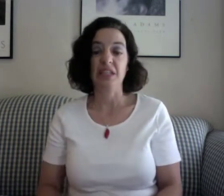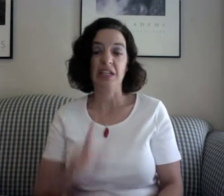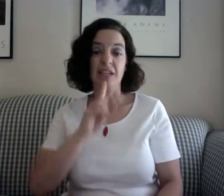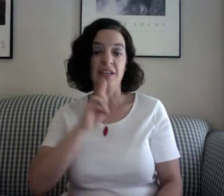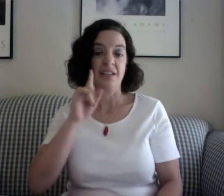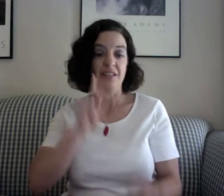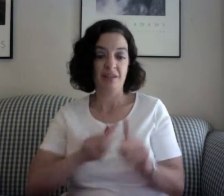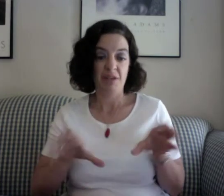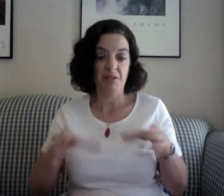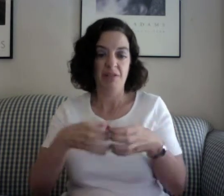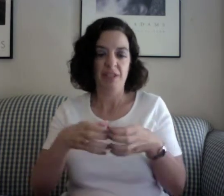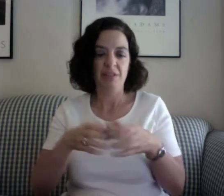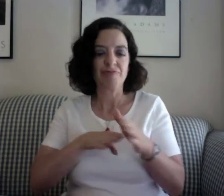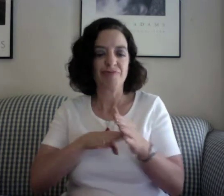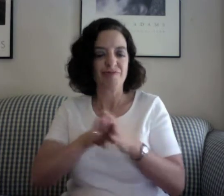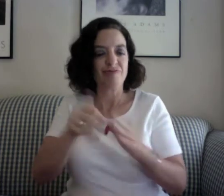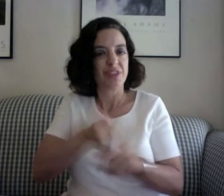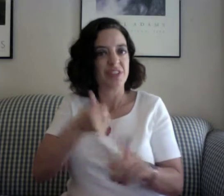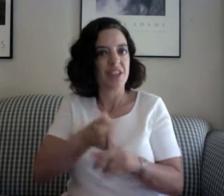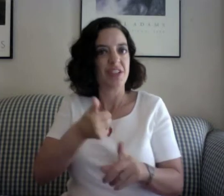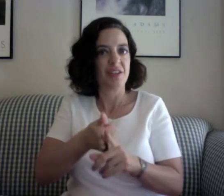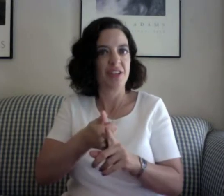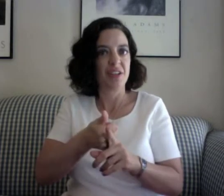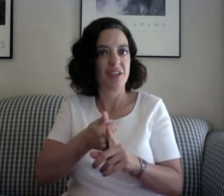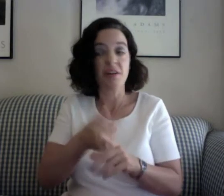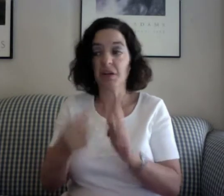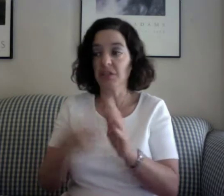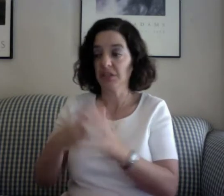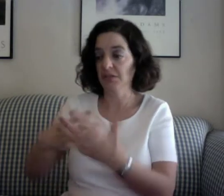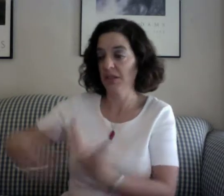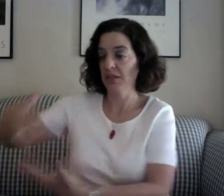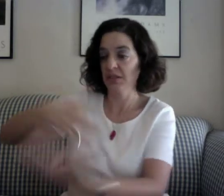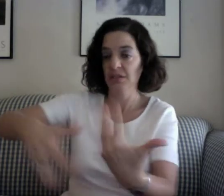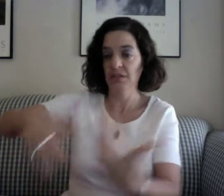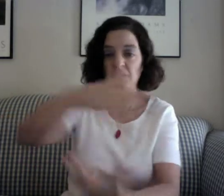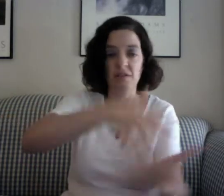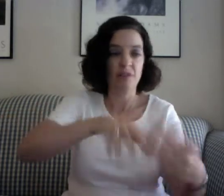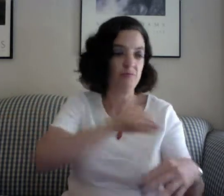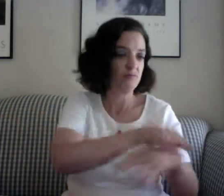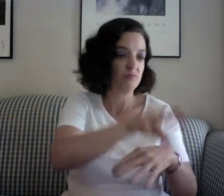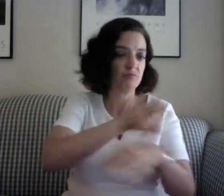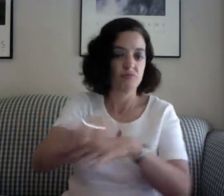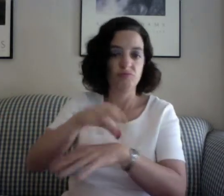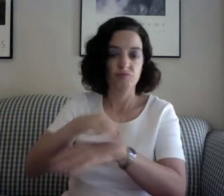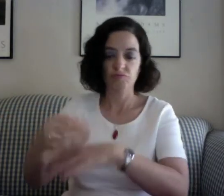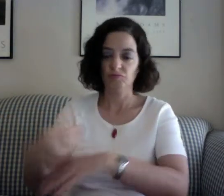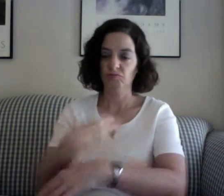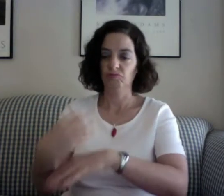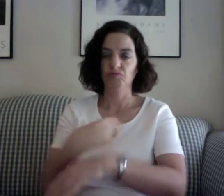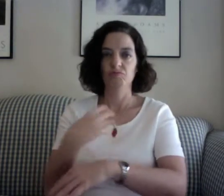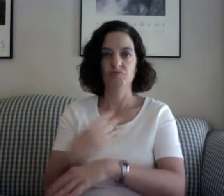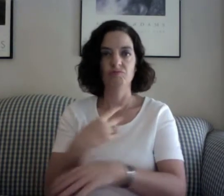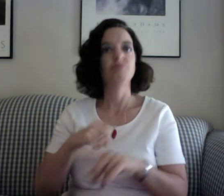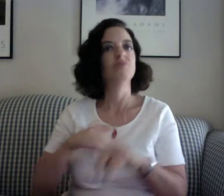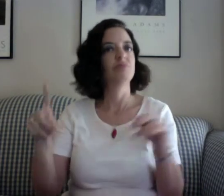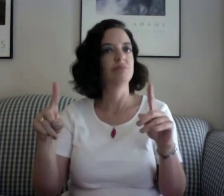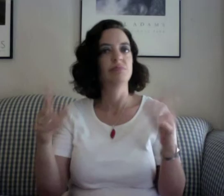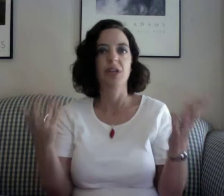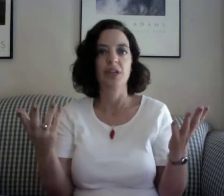language. Whenever there's a group of deaf people that get together, they develop their own language. They might interact with other